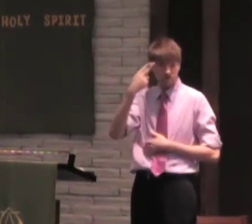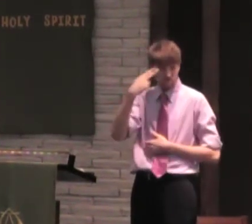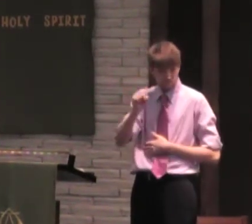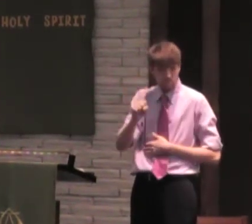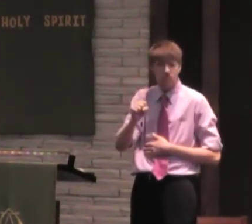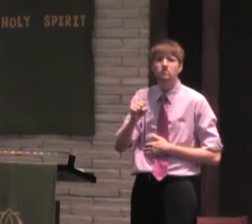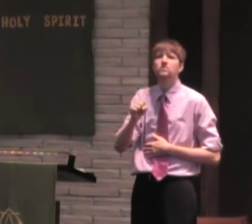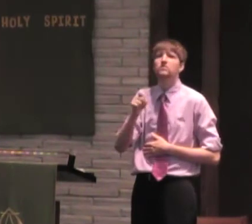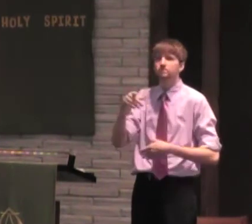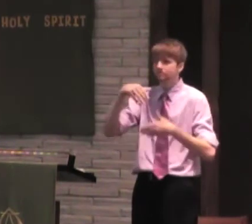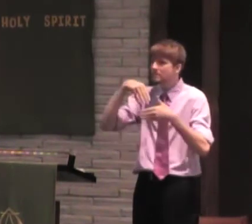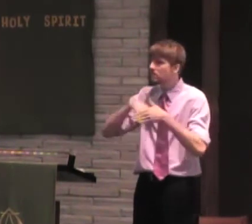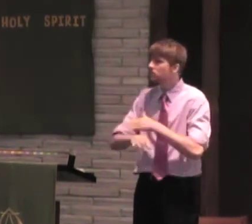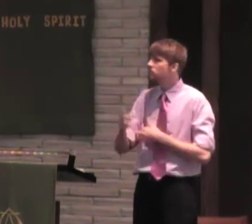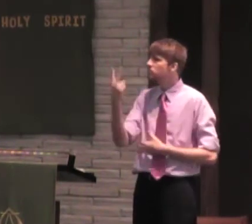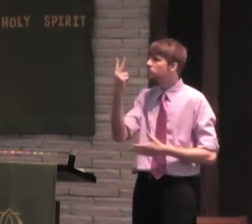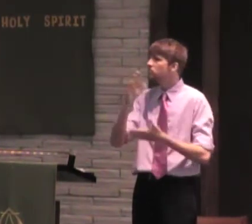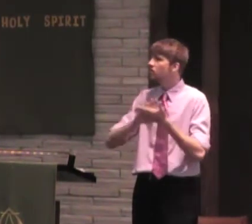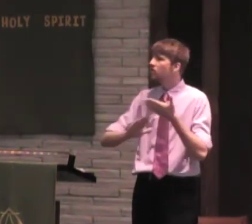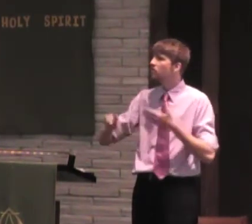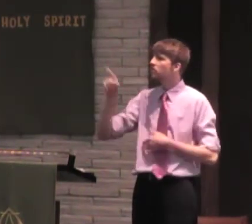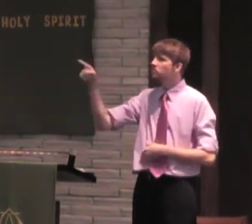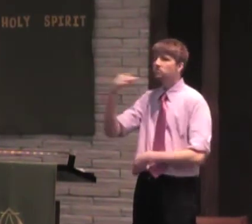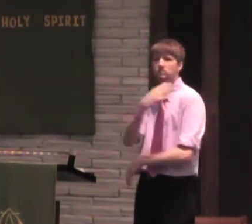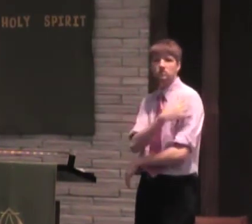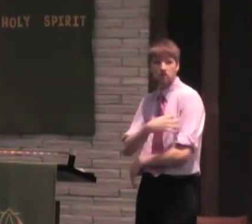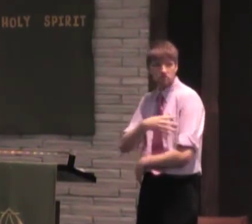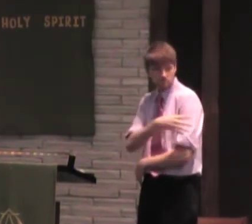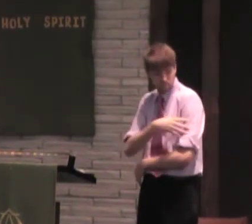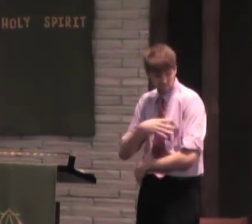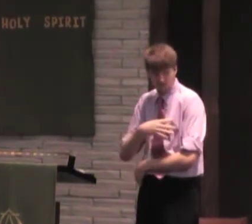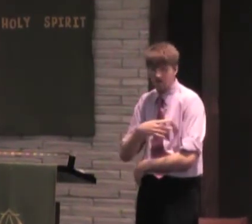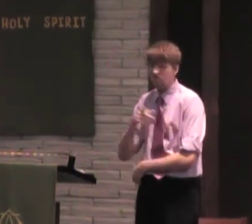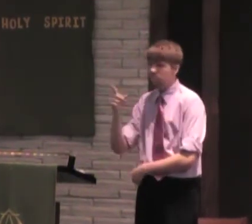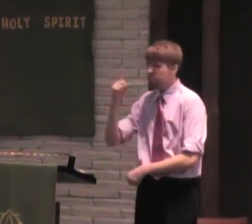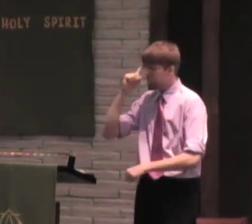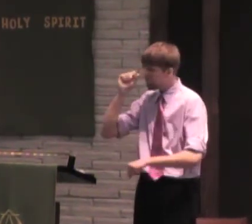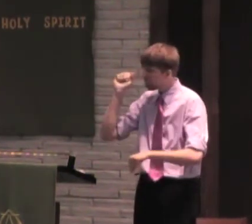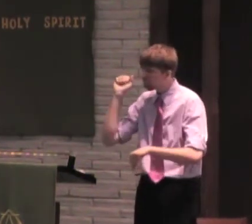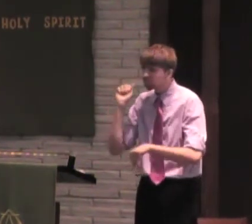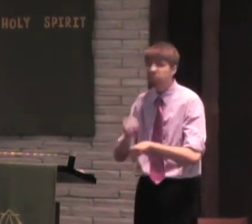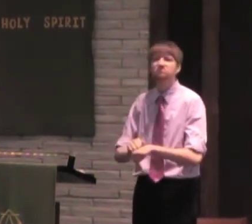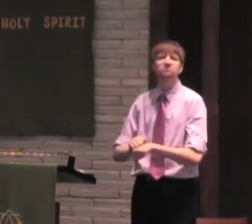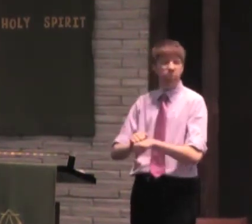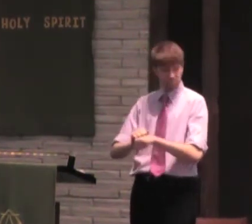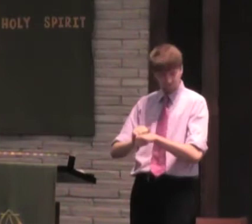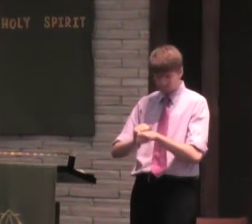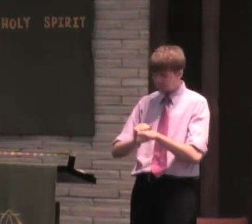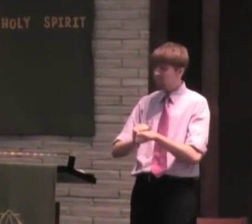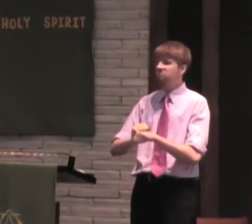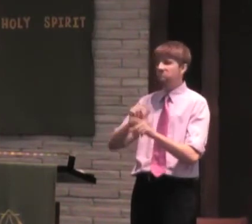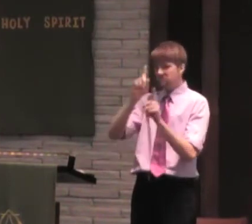and during his senior year of high school, he went in, applied for 2 colleges, one in